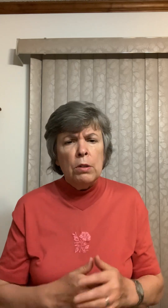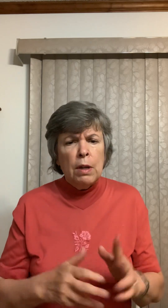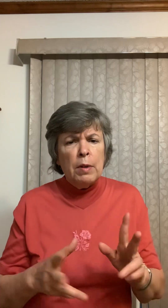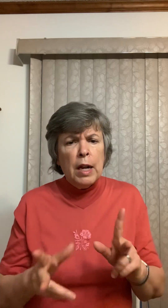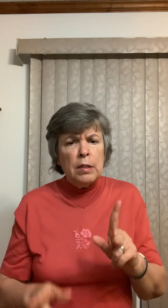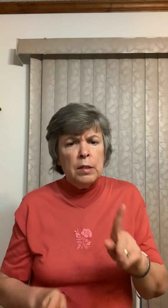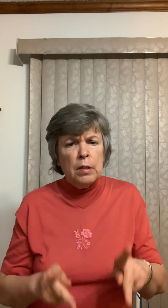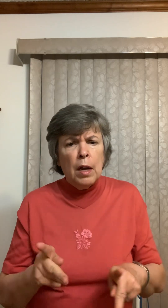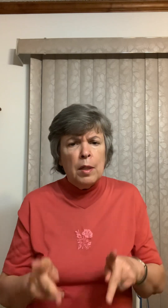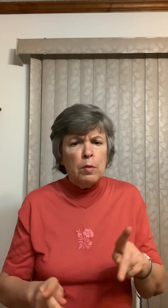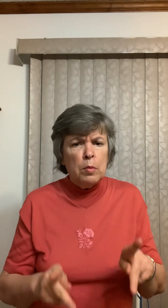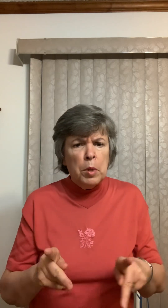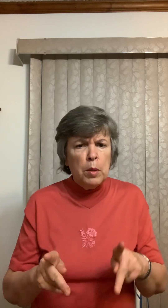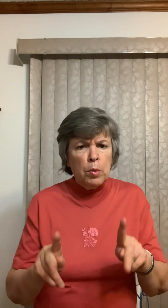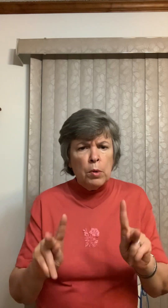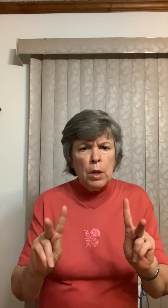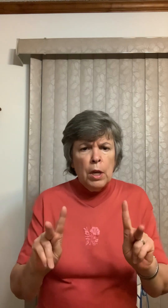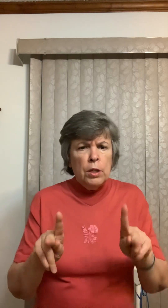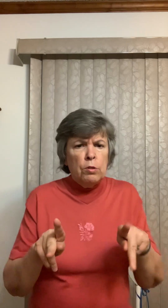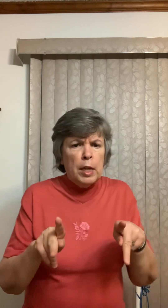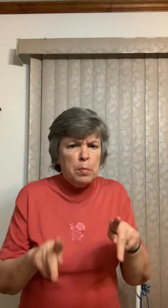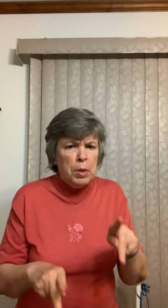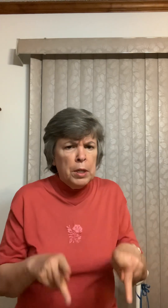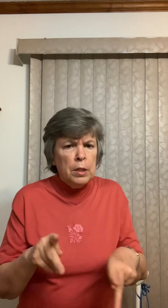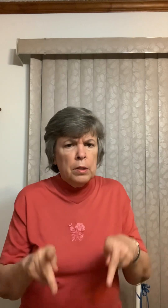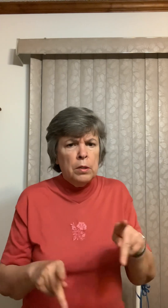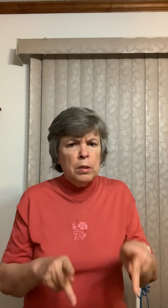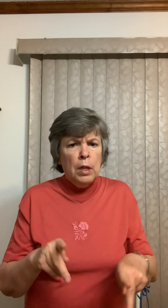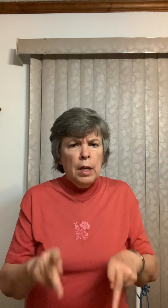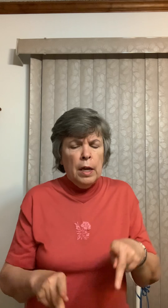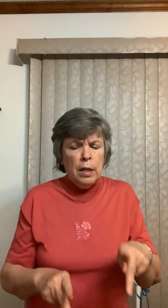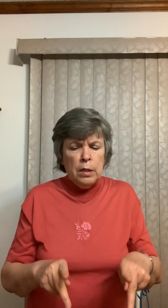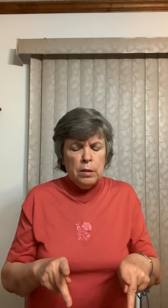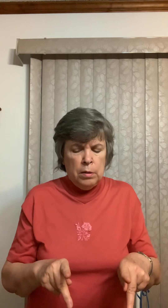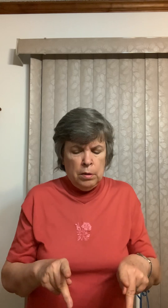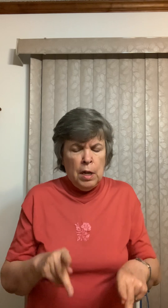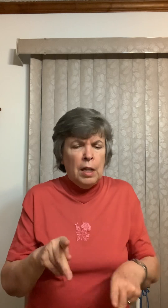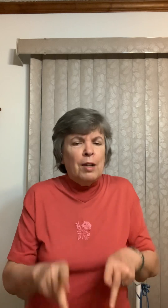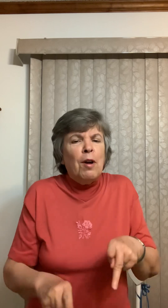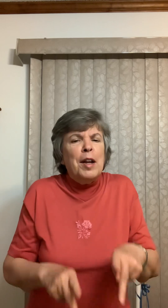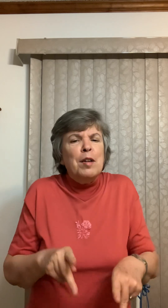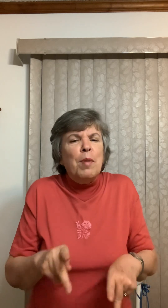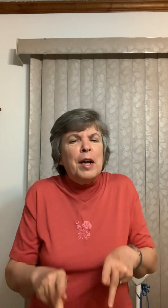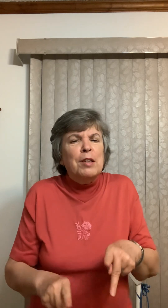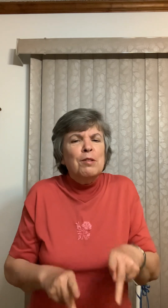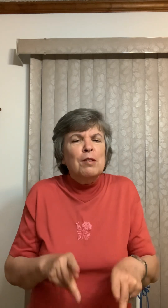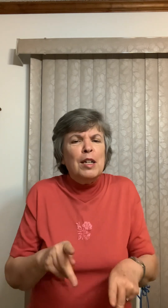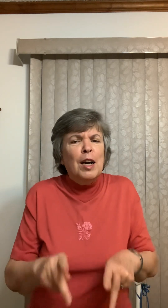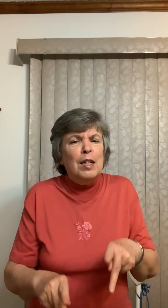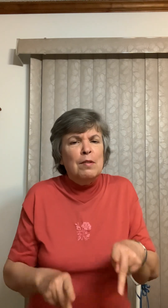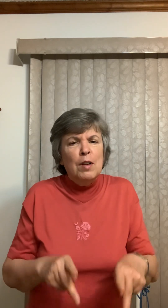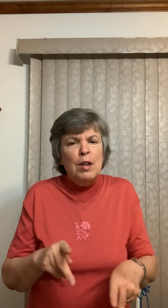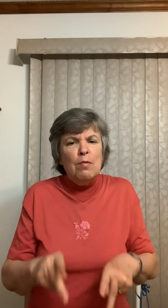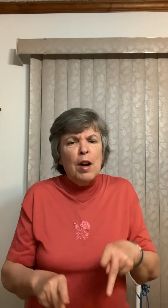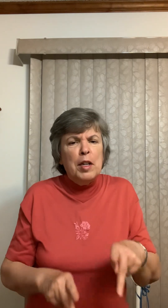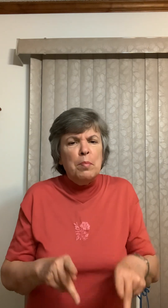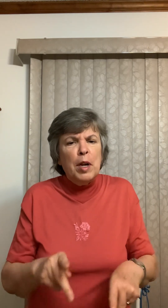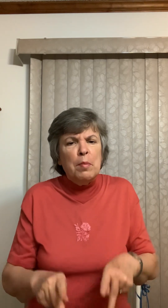would actually sign the word people. You take P's, and it's kind of like riding a bike. You do that kind of riding a bike